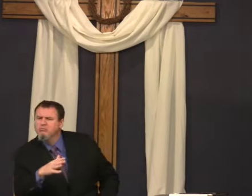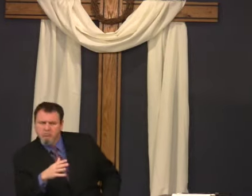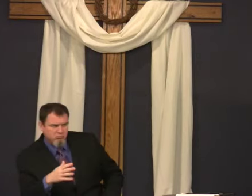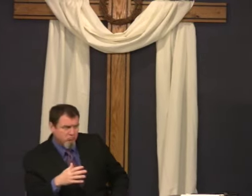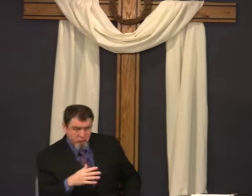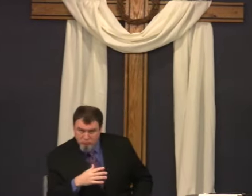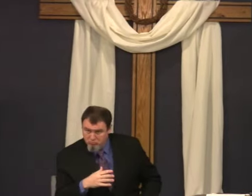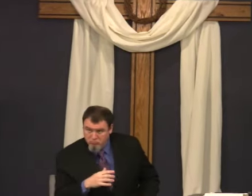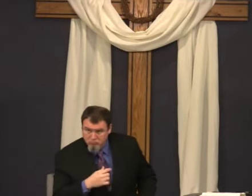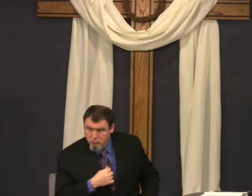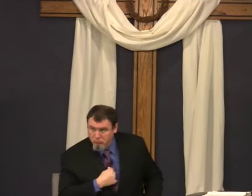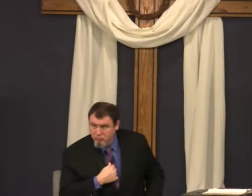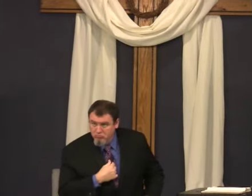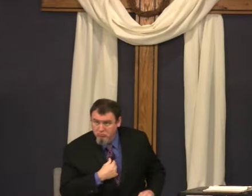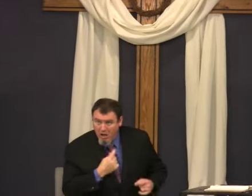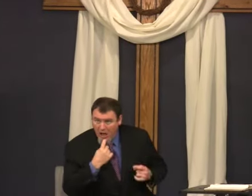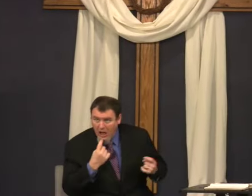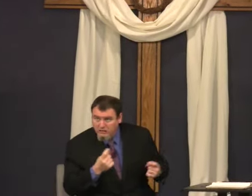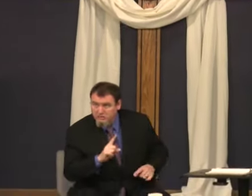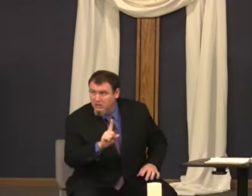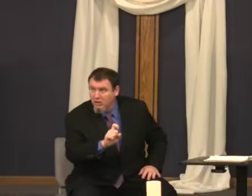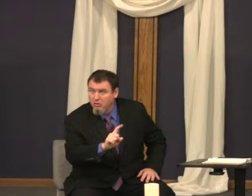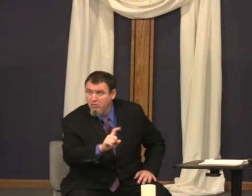Because I tell you the truth, ye don't believe me.